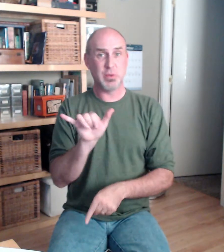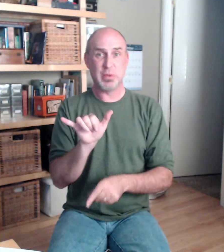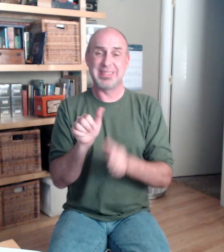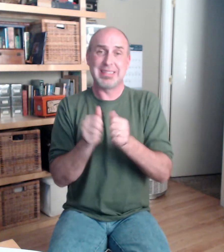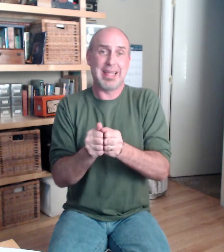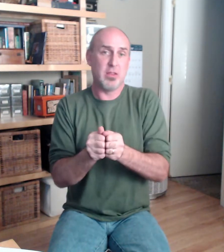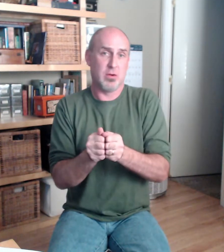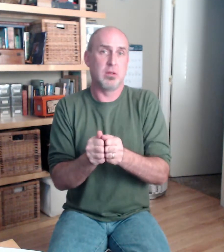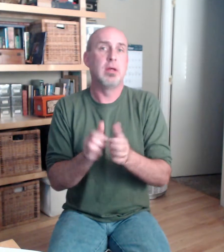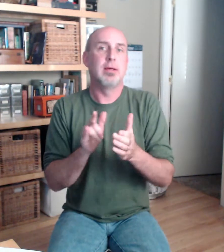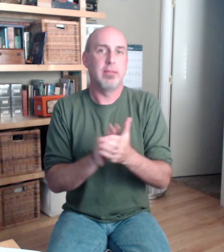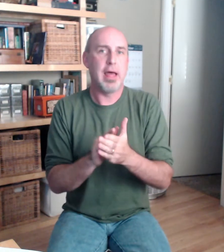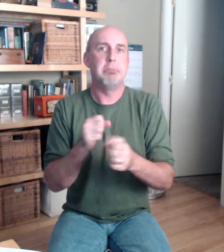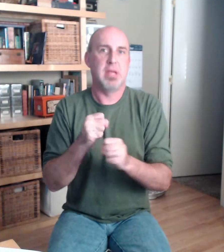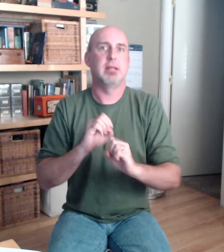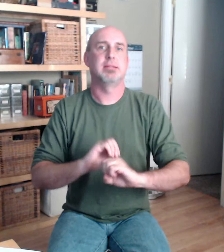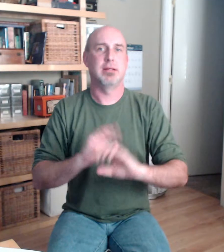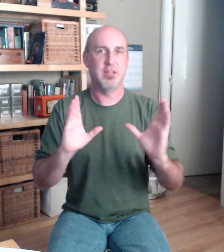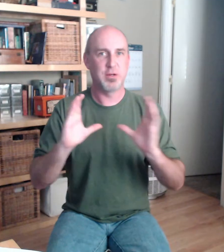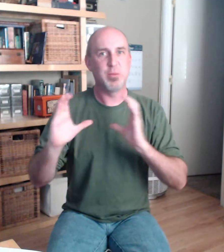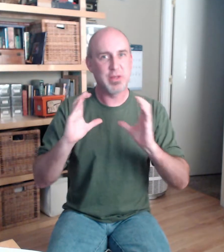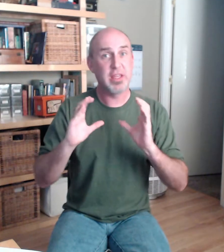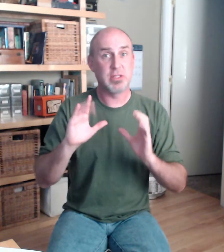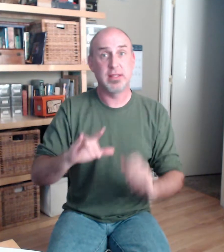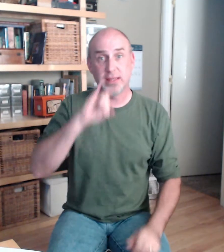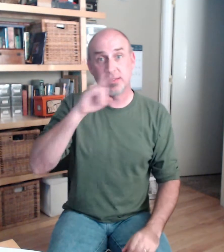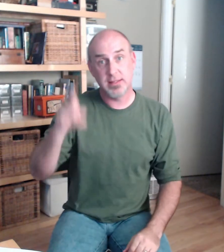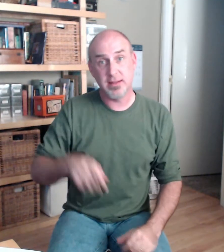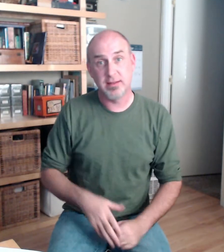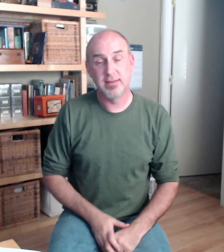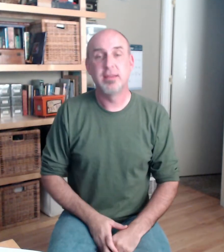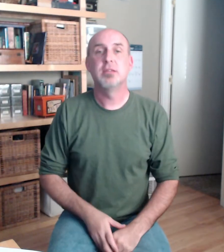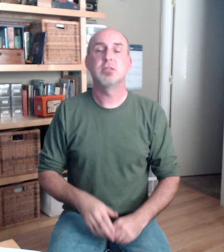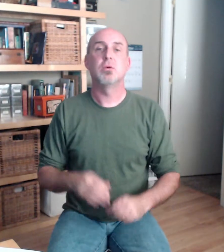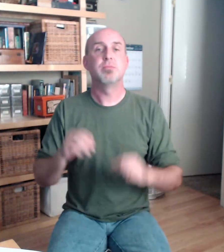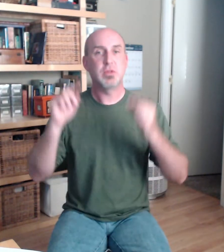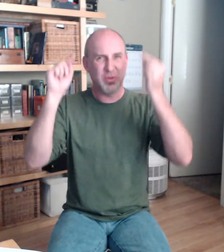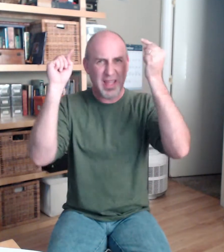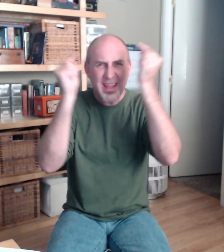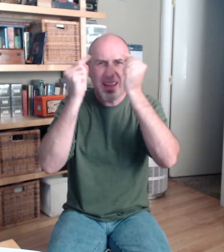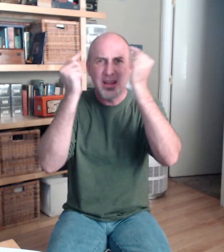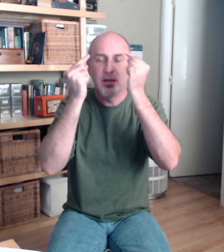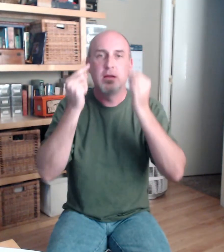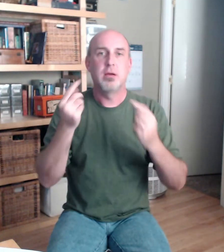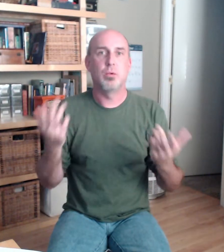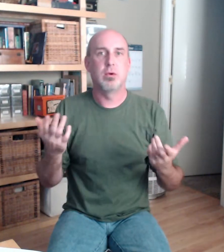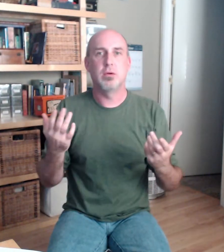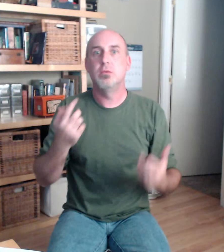and together that makes the clear communication that the kids need. So you can do headache, or who